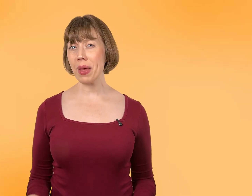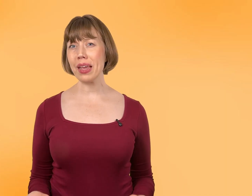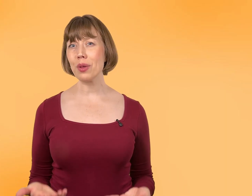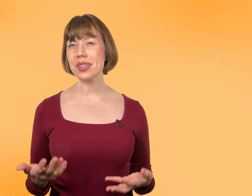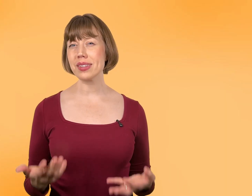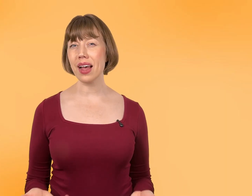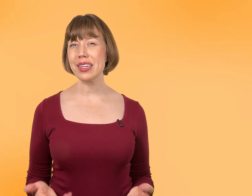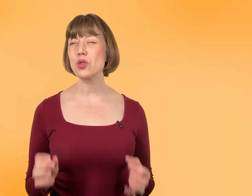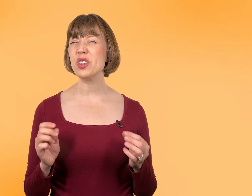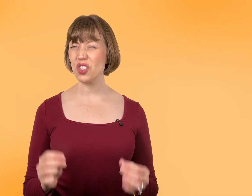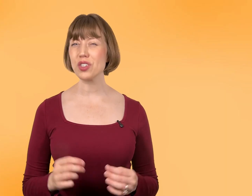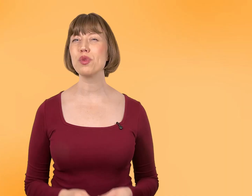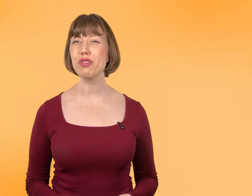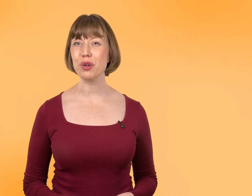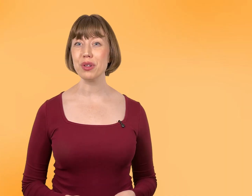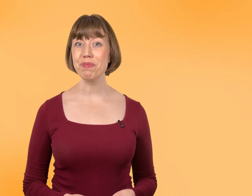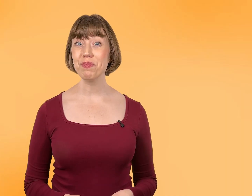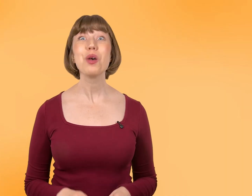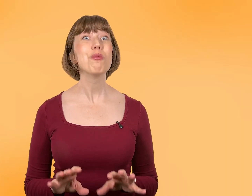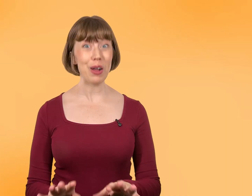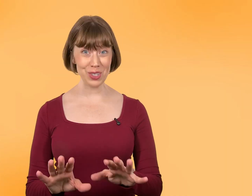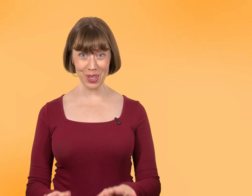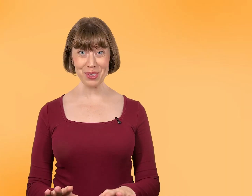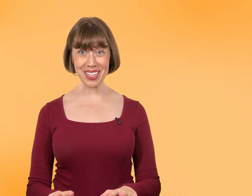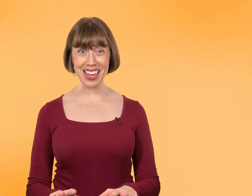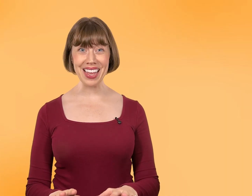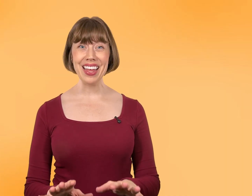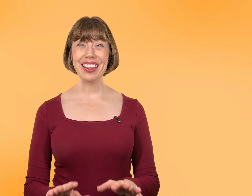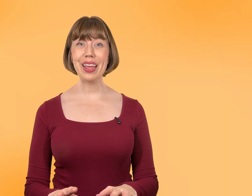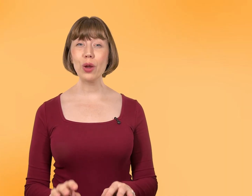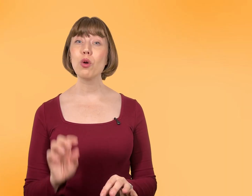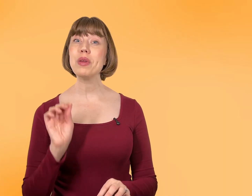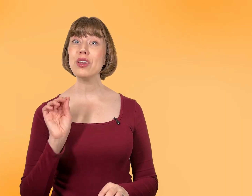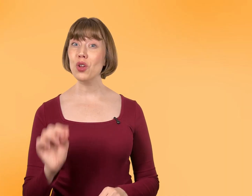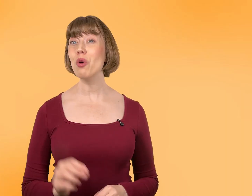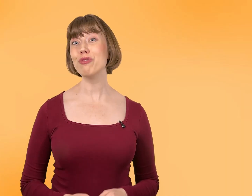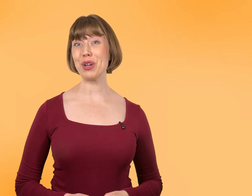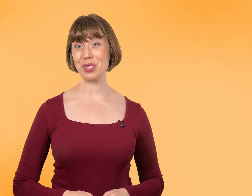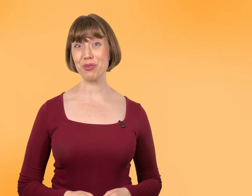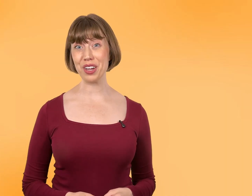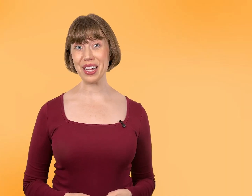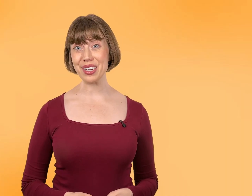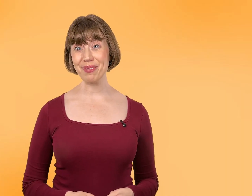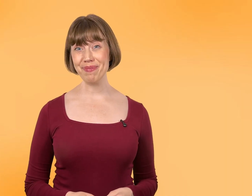pick out the signs we just reviewed. Watch closely. There will be no voiceover here.